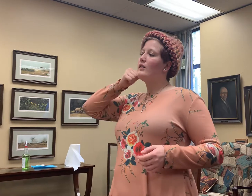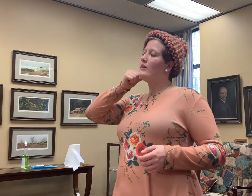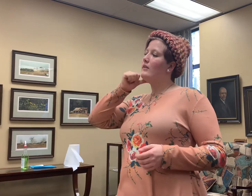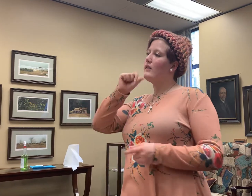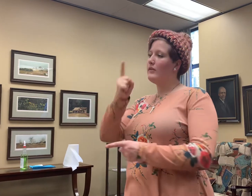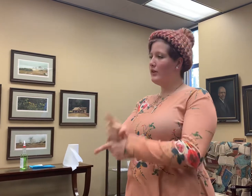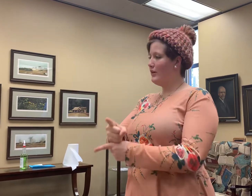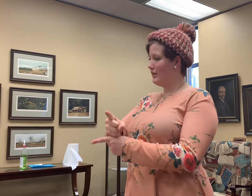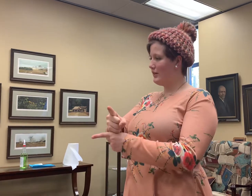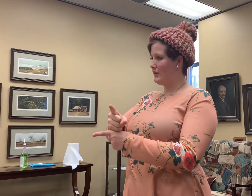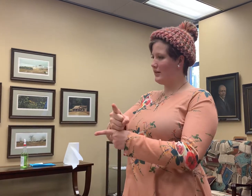sister,